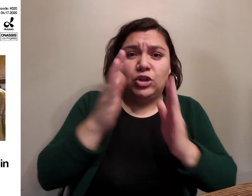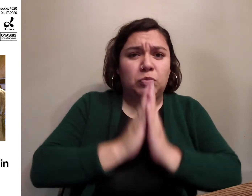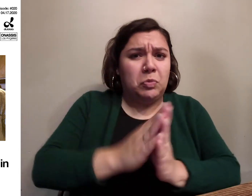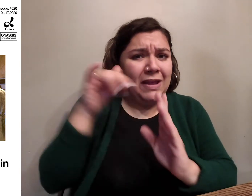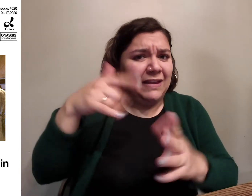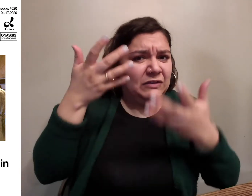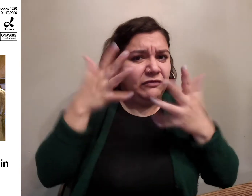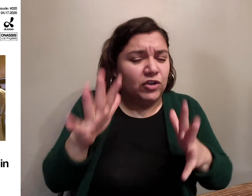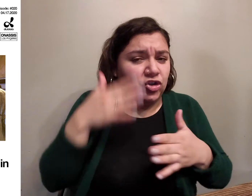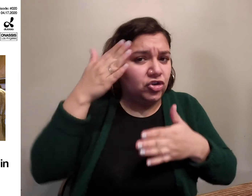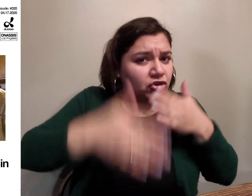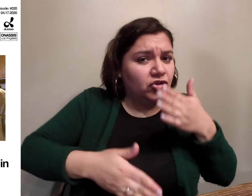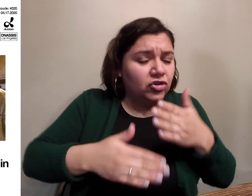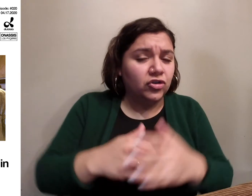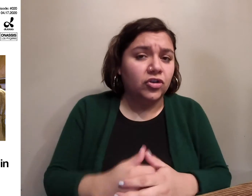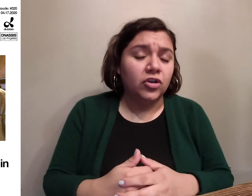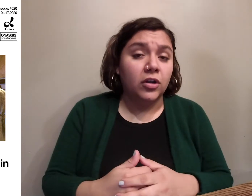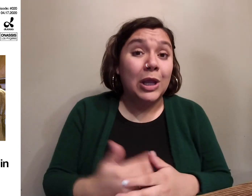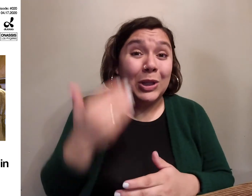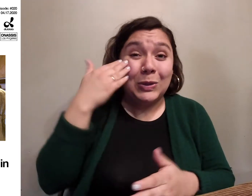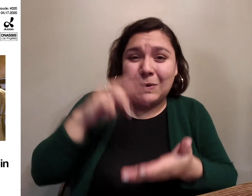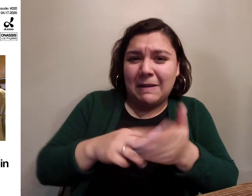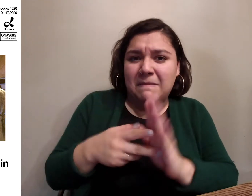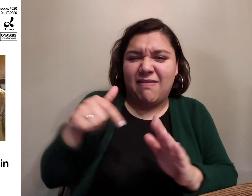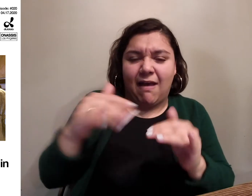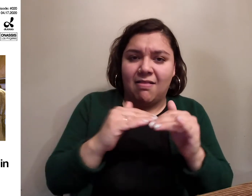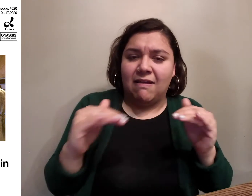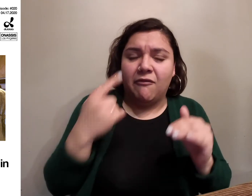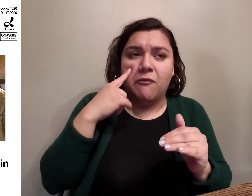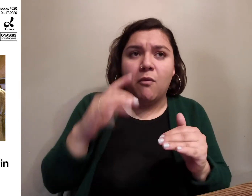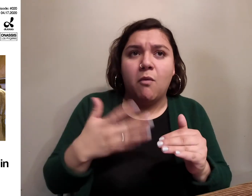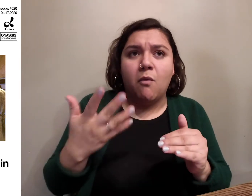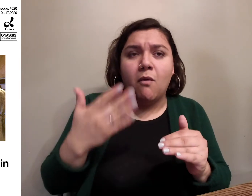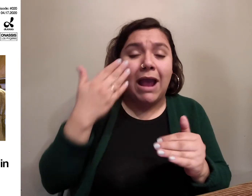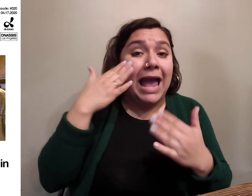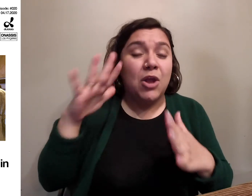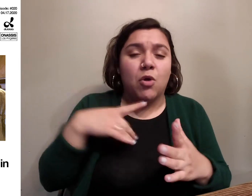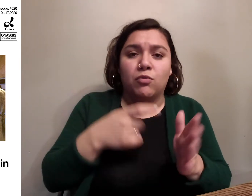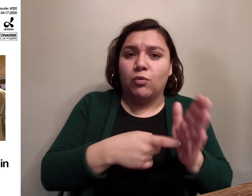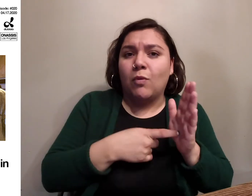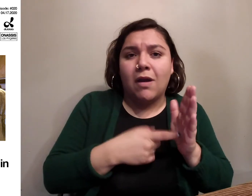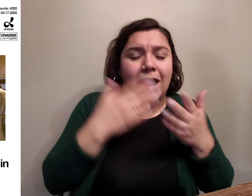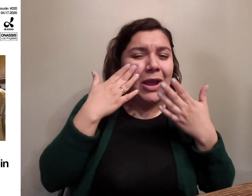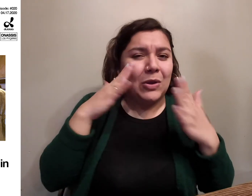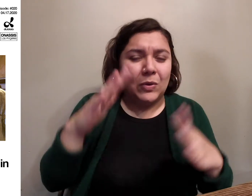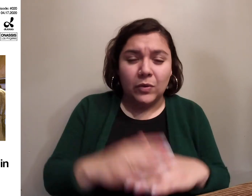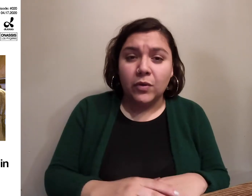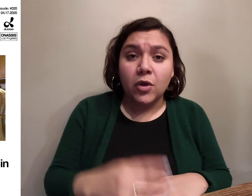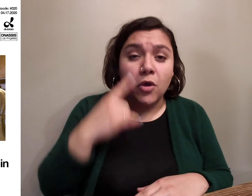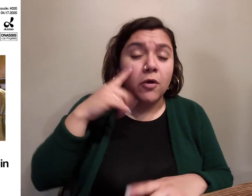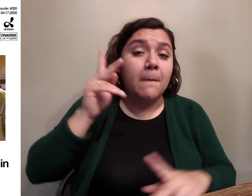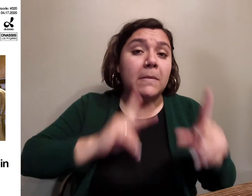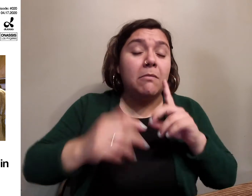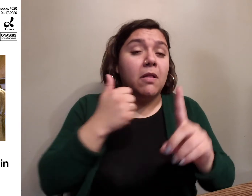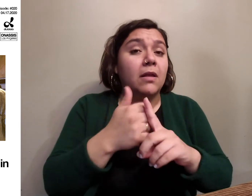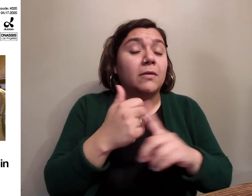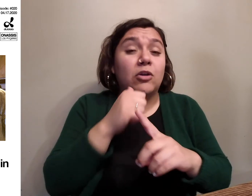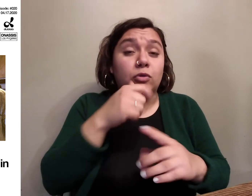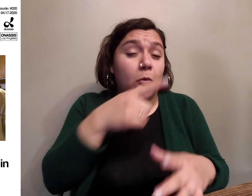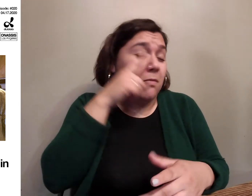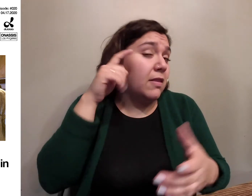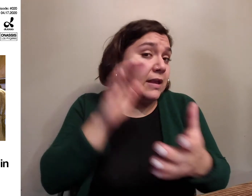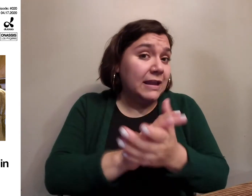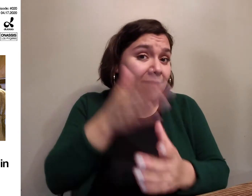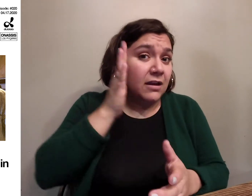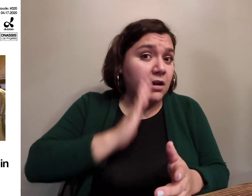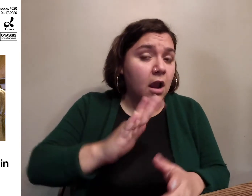know what I mean? Like, it's that level of, I don't know what it would take. I don't know what it would take. And for those who don't believe in God, I completely respect